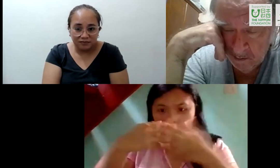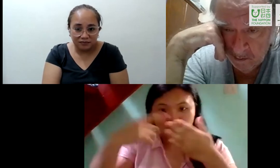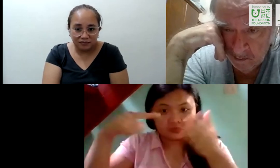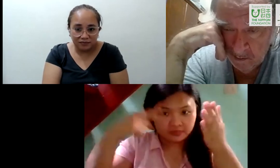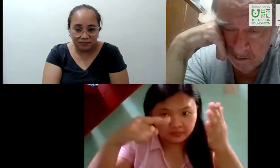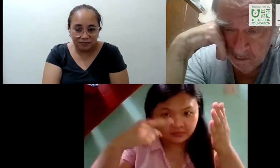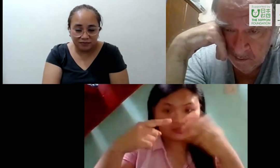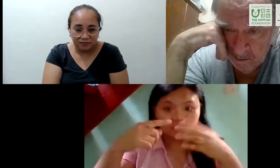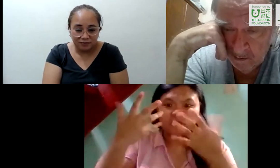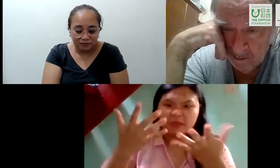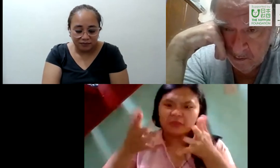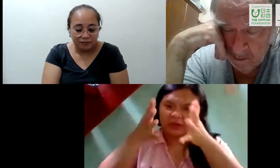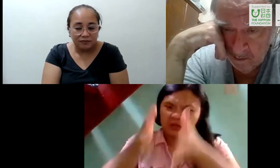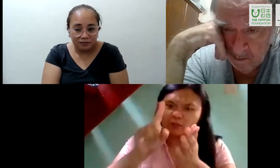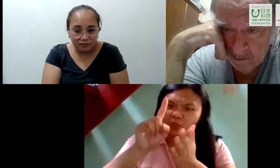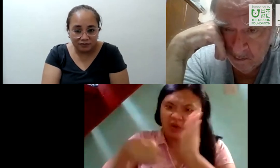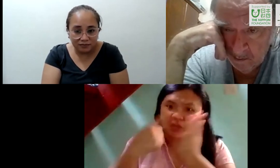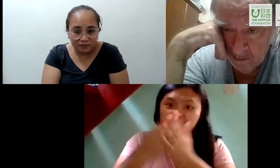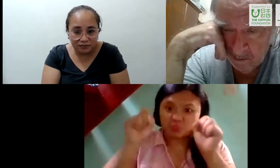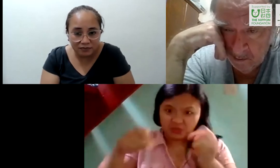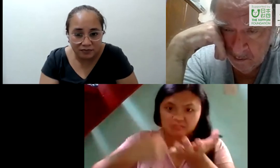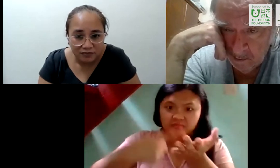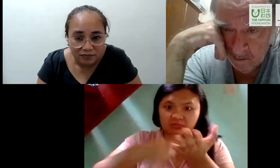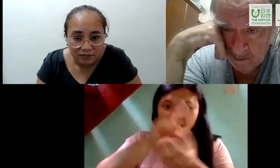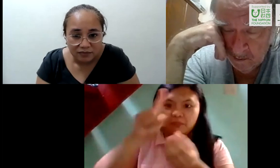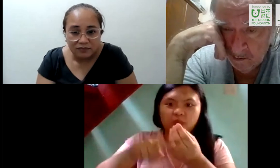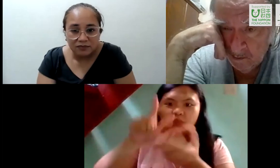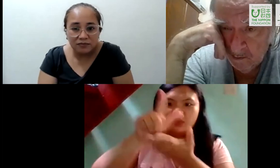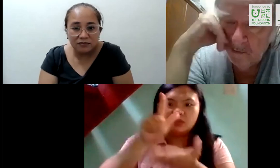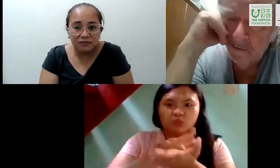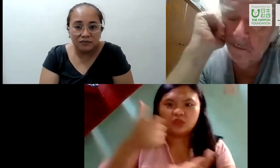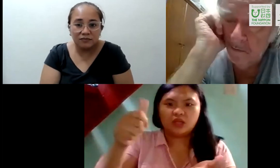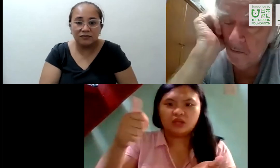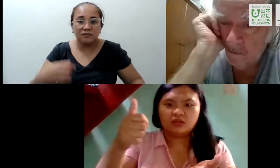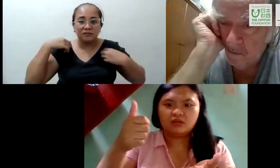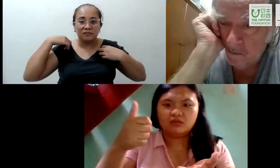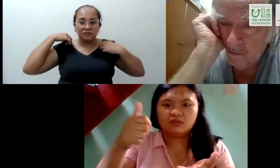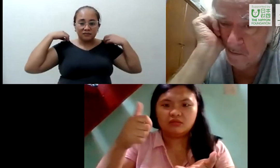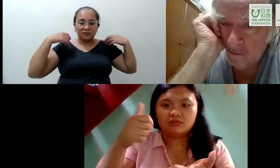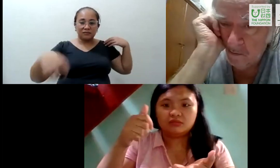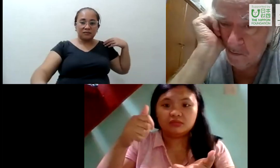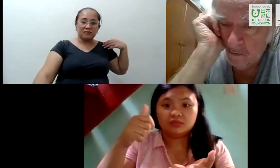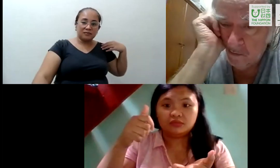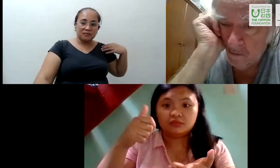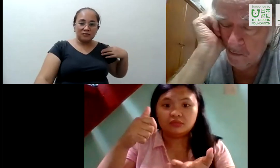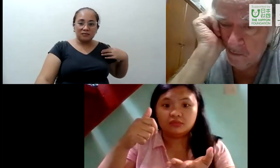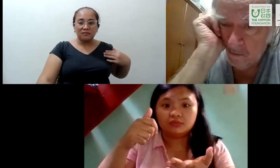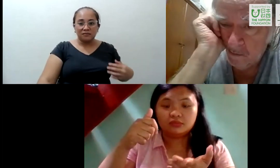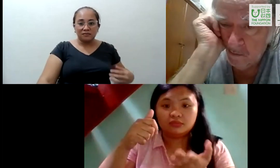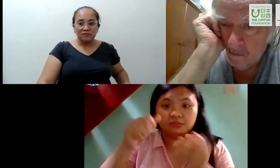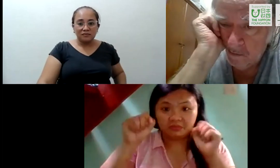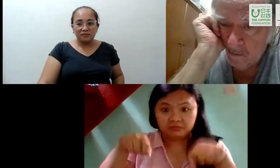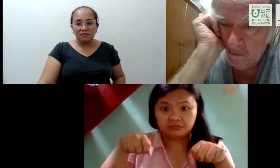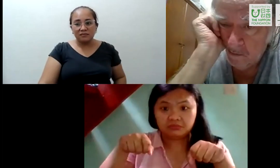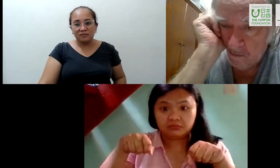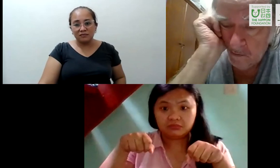about the orientation. We'll do a checking and then an hour discussion about lesson 10. Can we